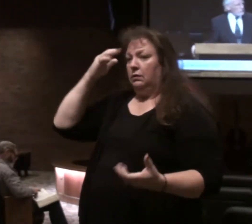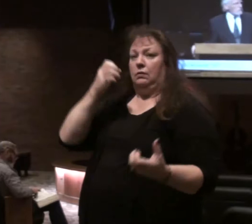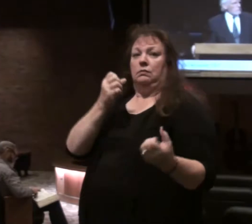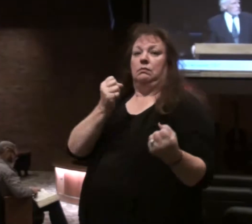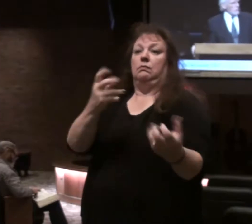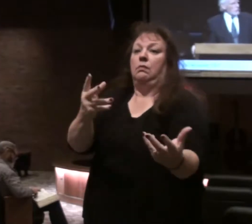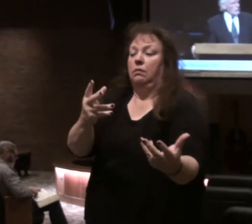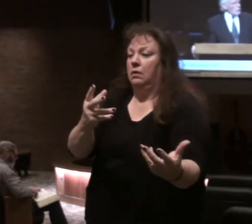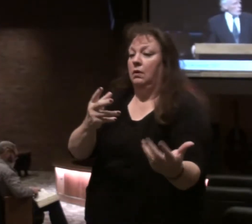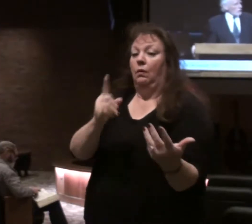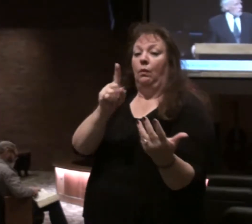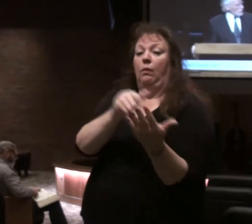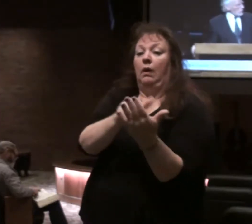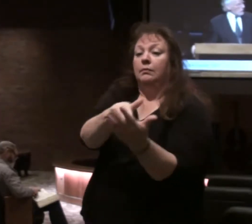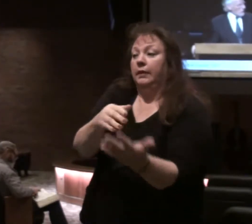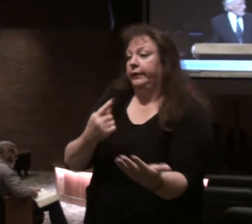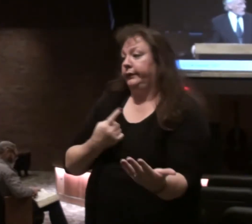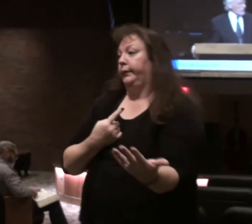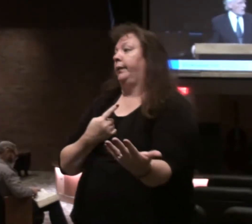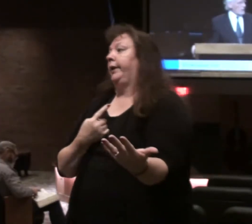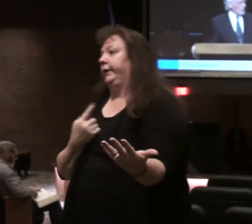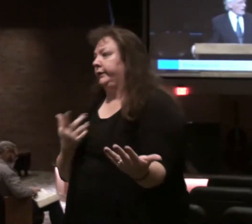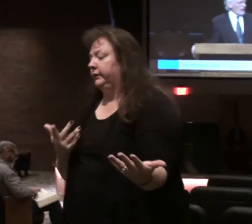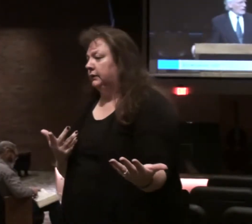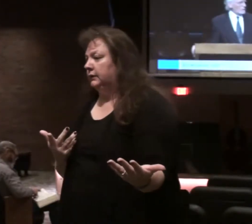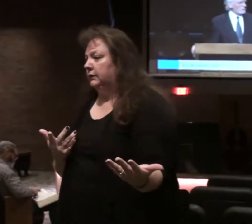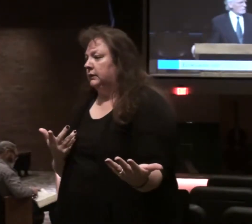outnumbered 1,000,000 to 1 or something.